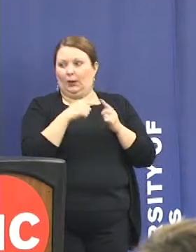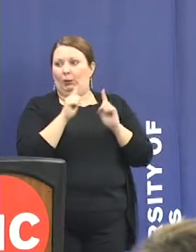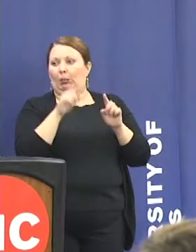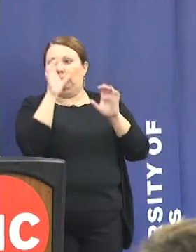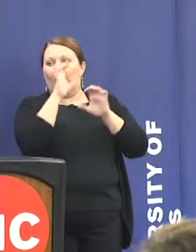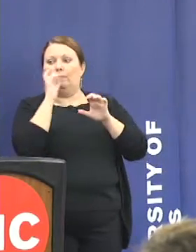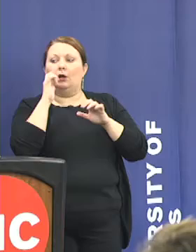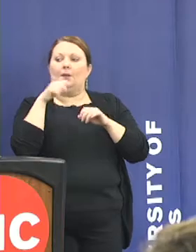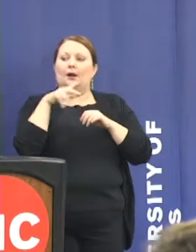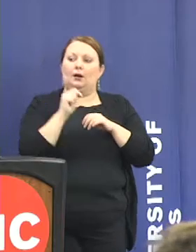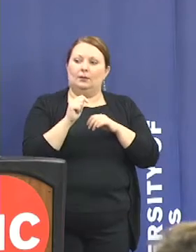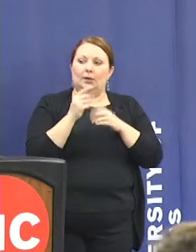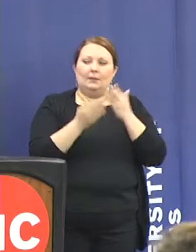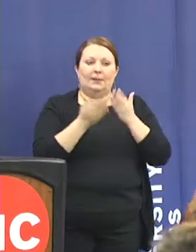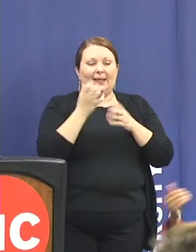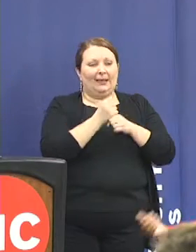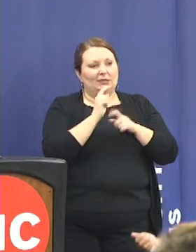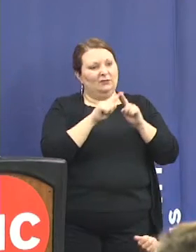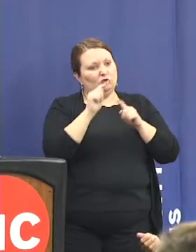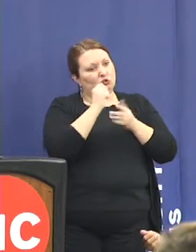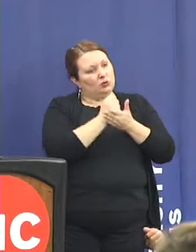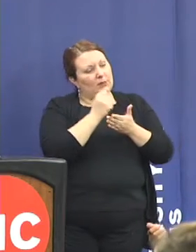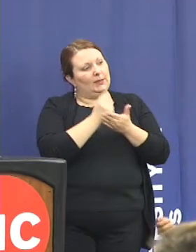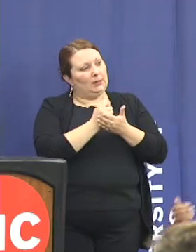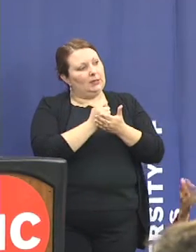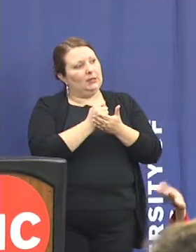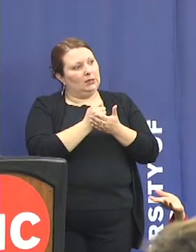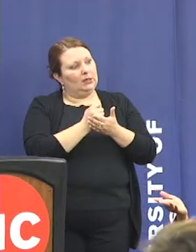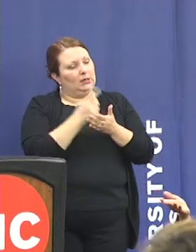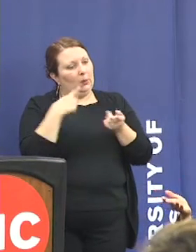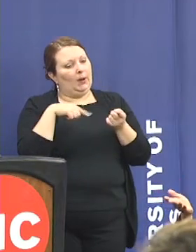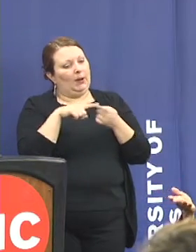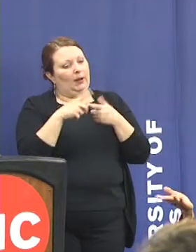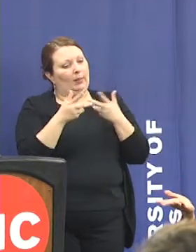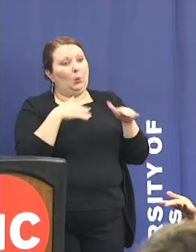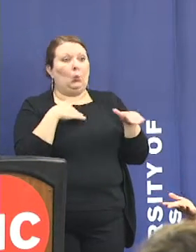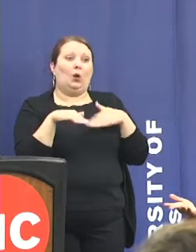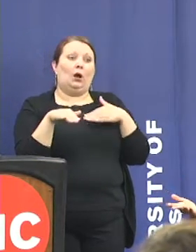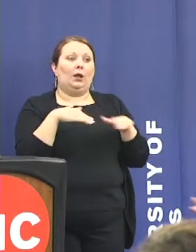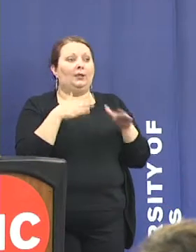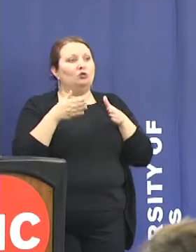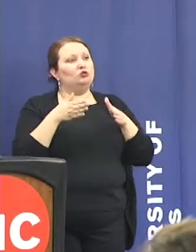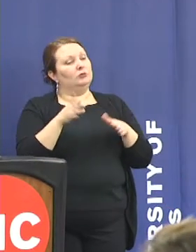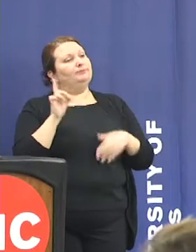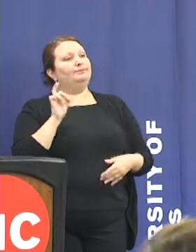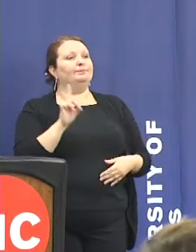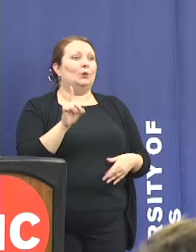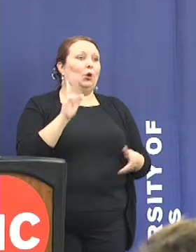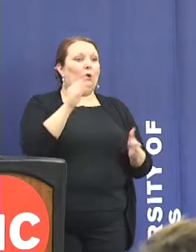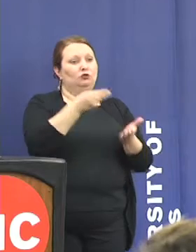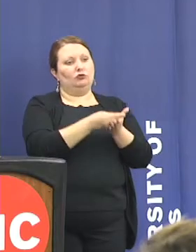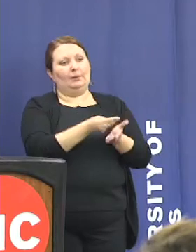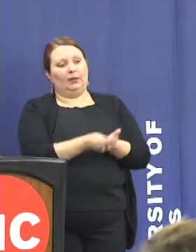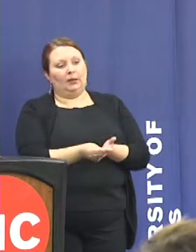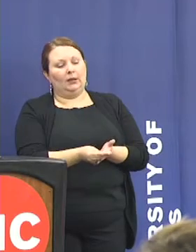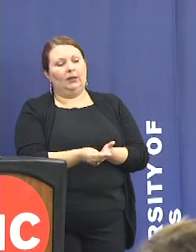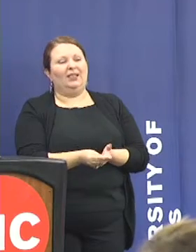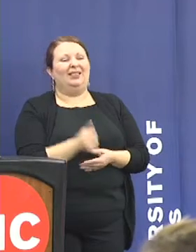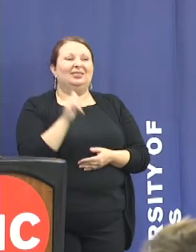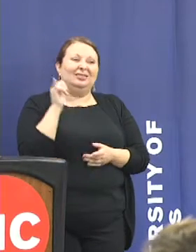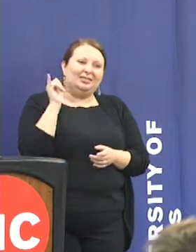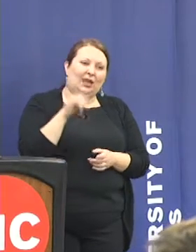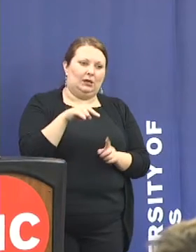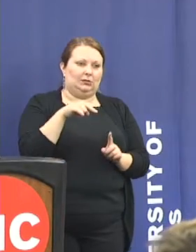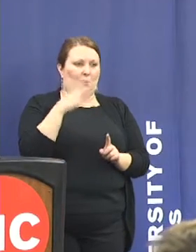look for an apartment. They may receive different treatment when they're walking in the street or going shopping. And that